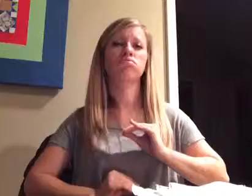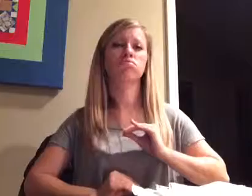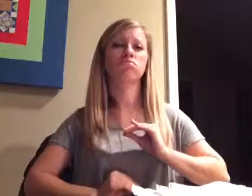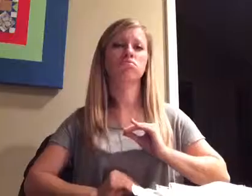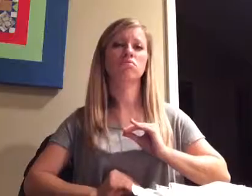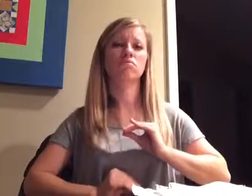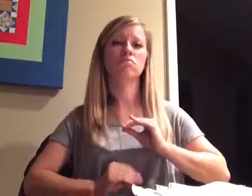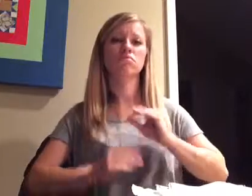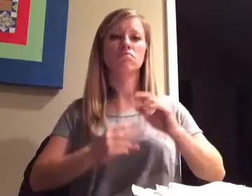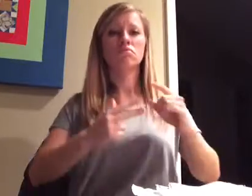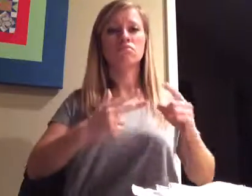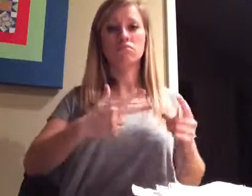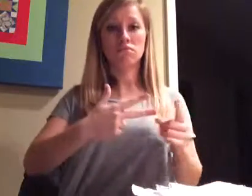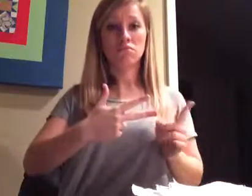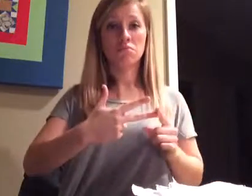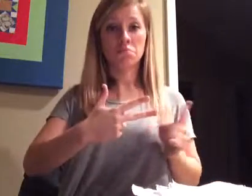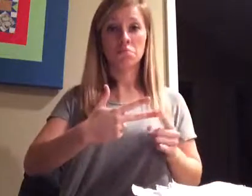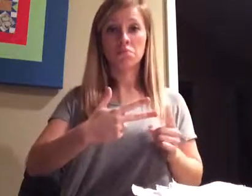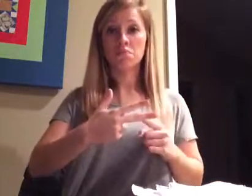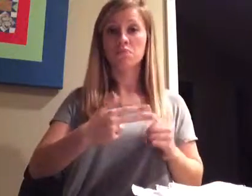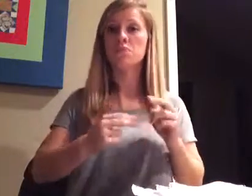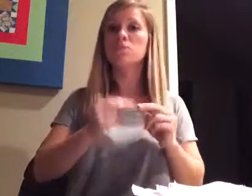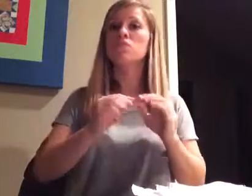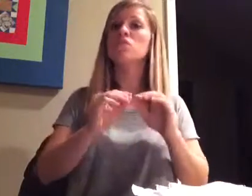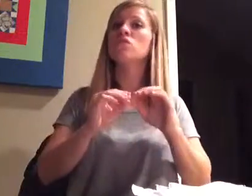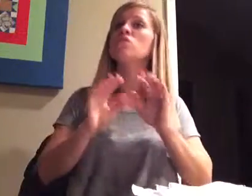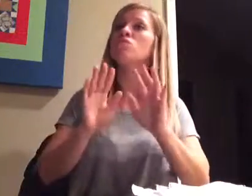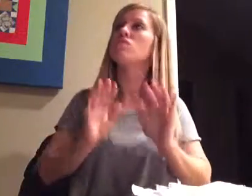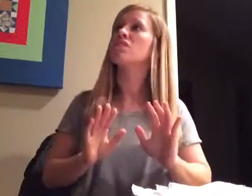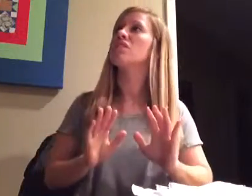The third place to build a great society is in the classrooms of America.